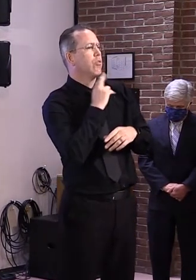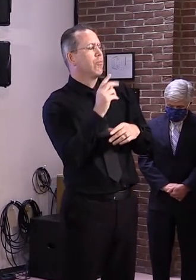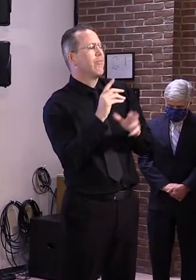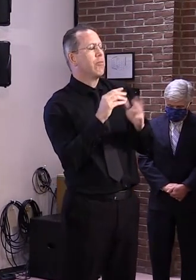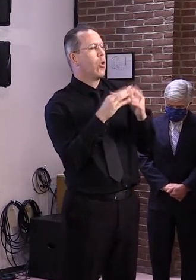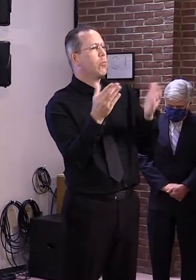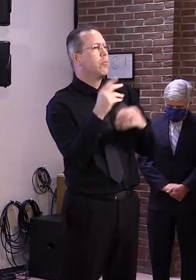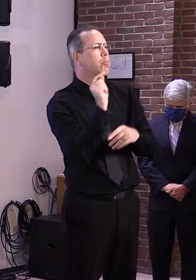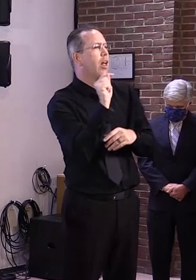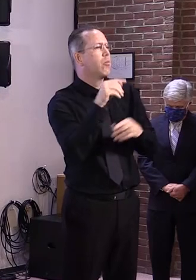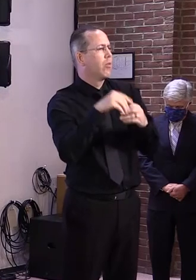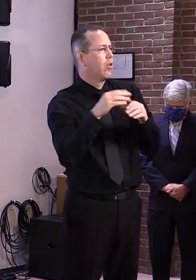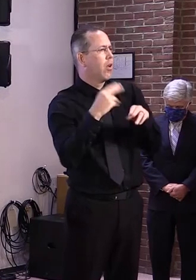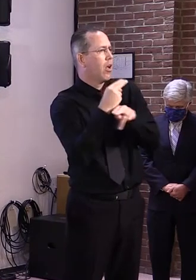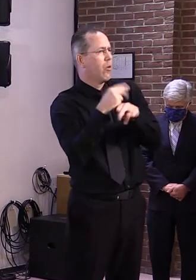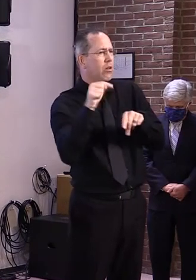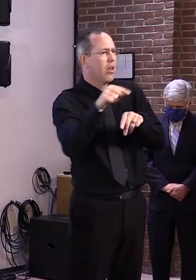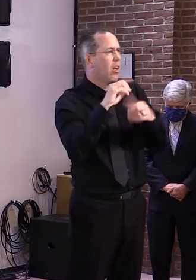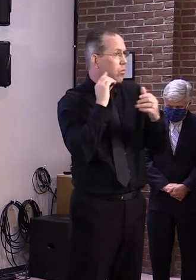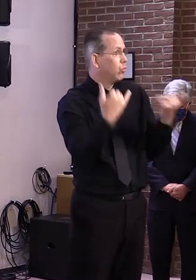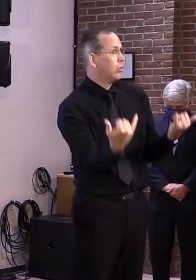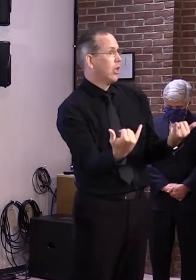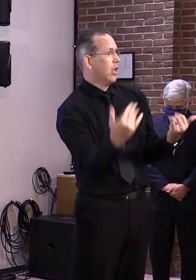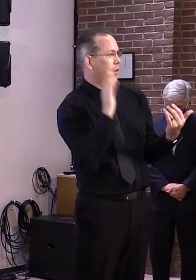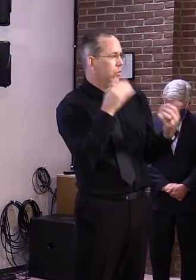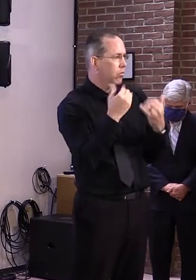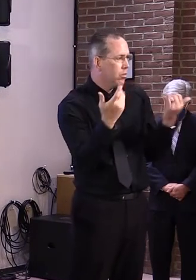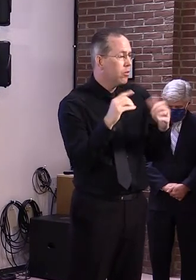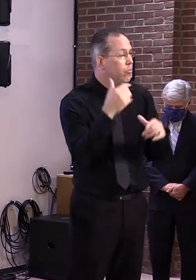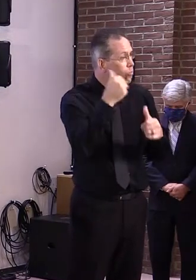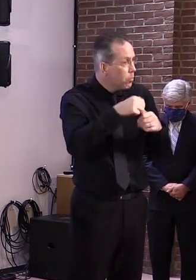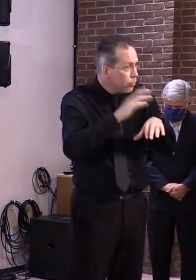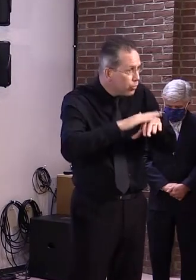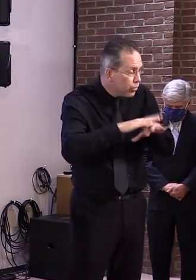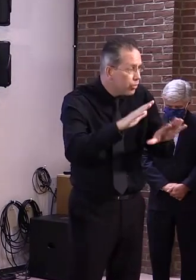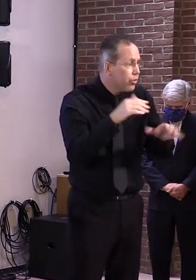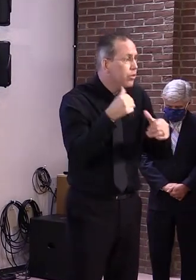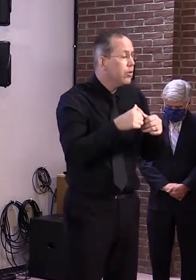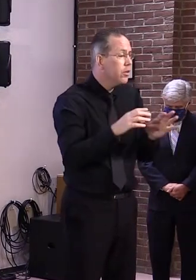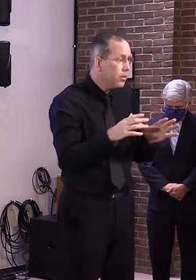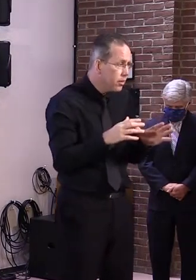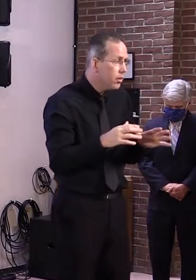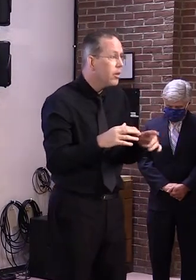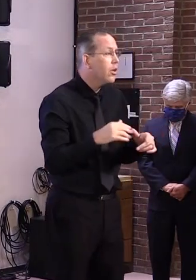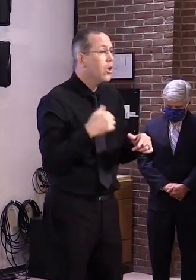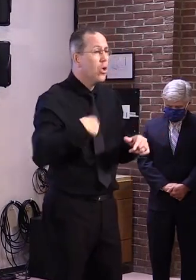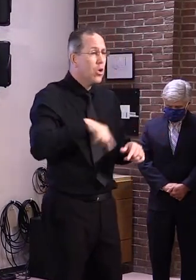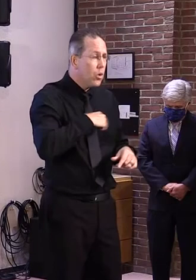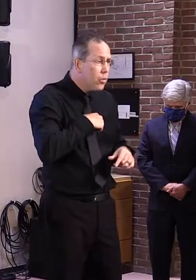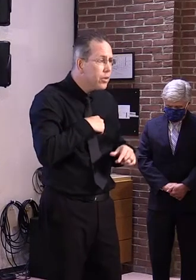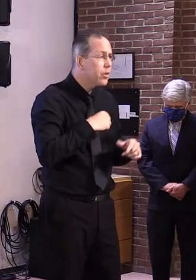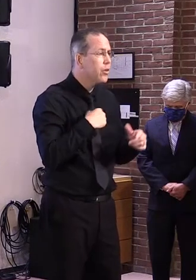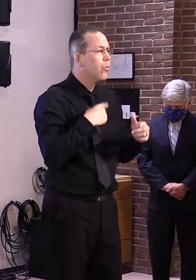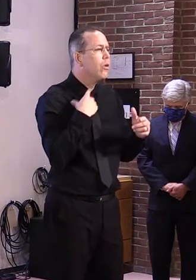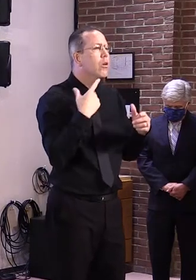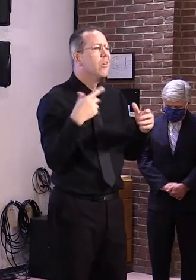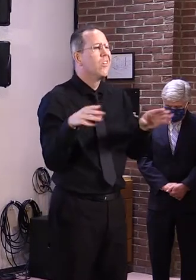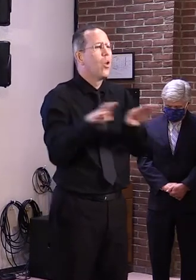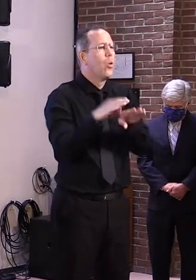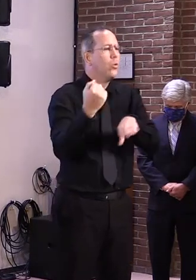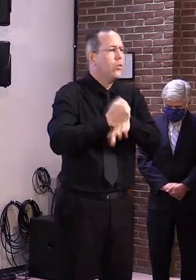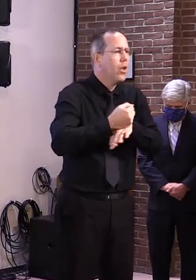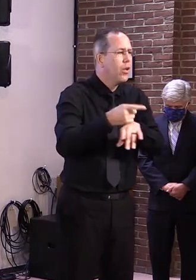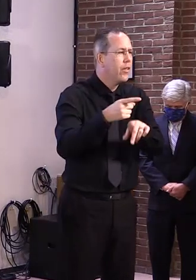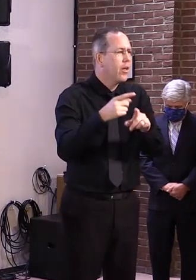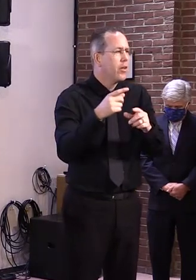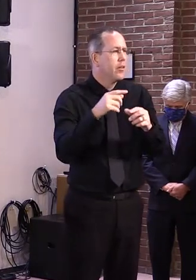folks that when we did shut down the facilities, the buildings at the rest areas early on, we did